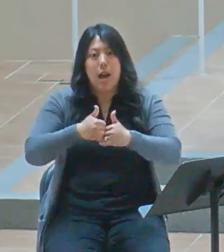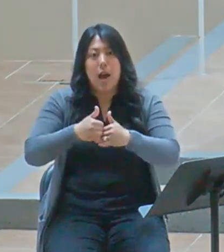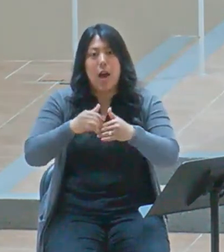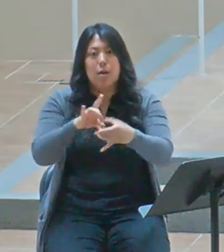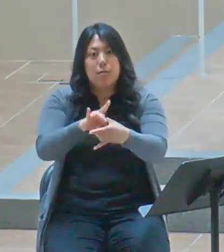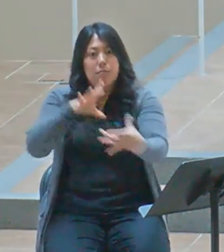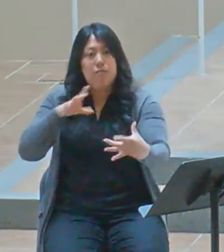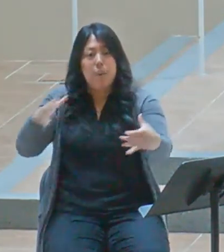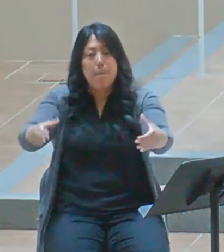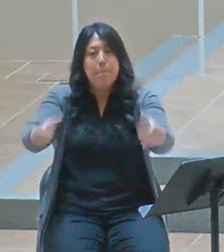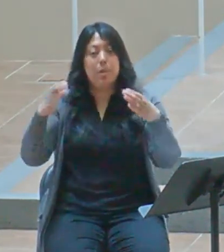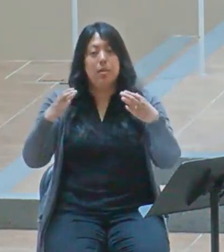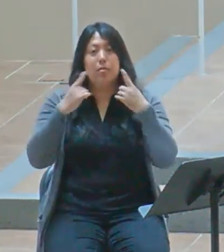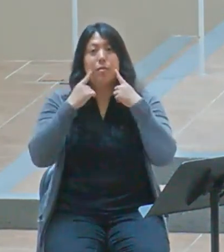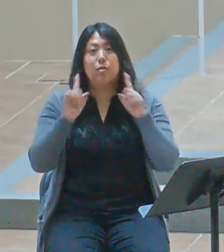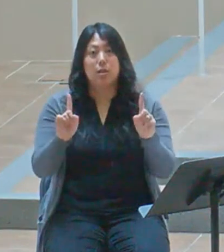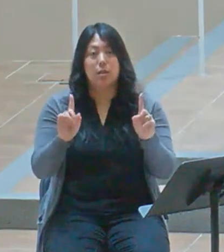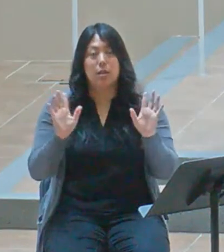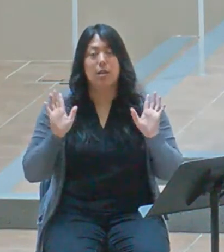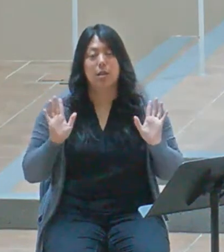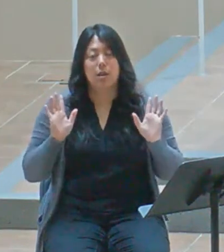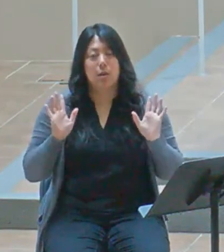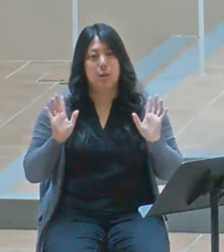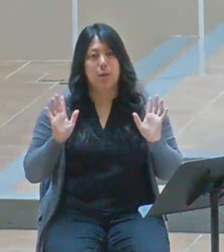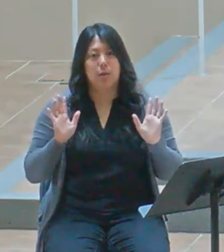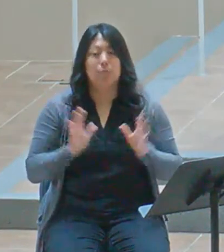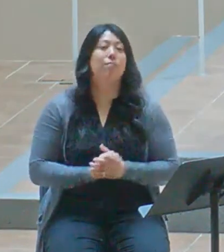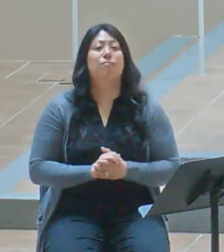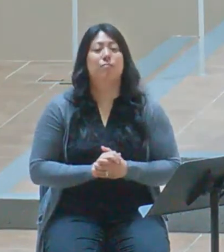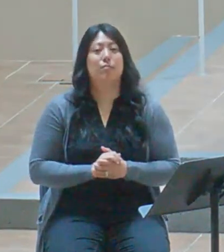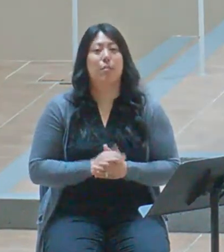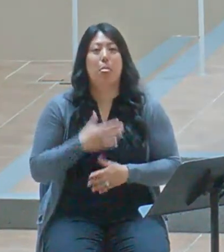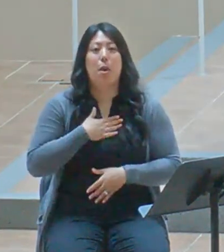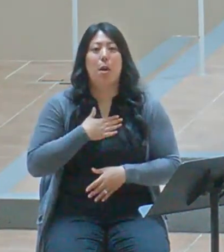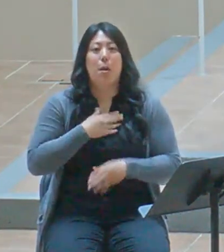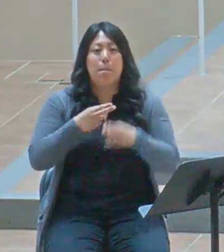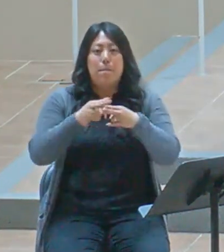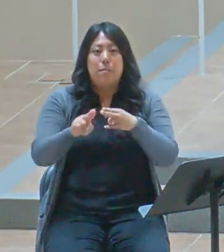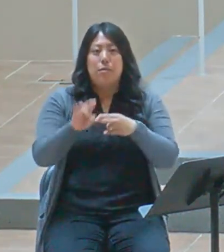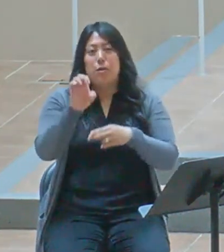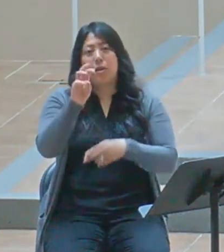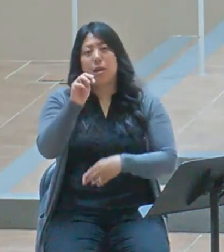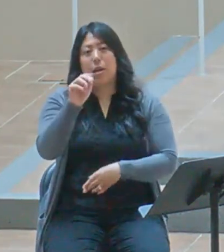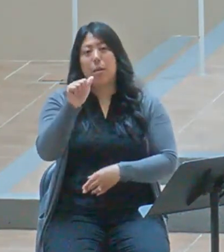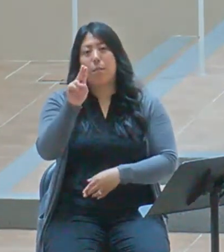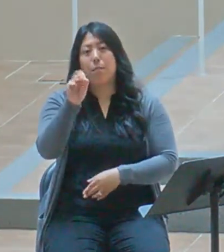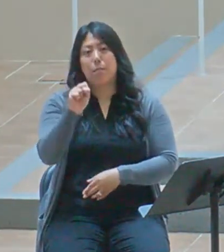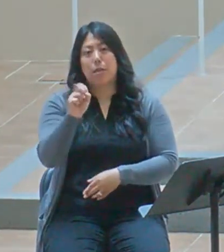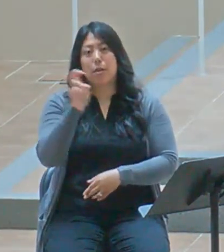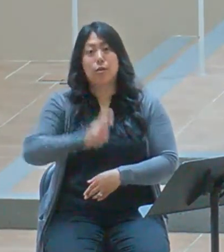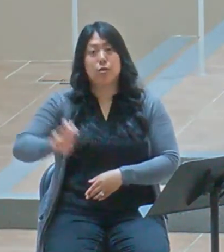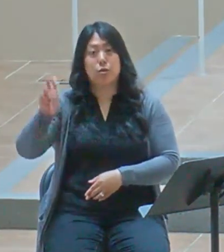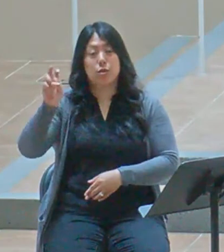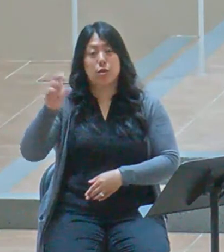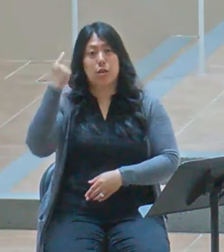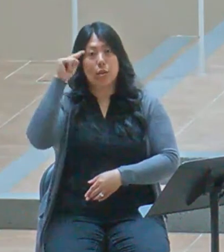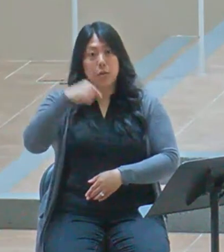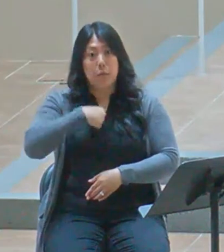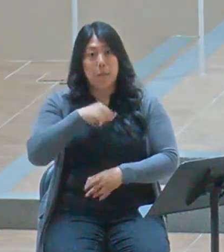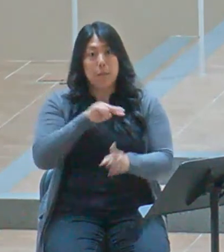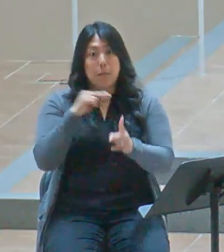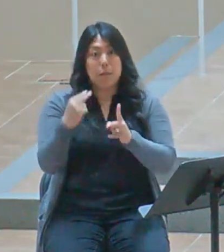And I was able to do it in a safe way. My mini Emmaus journey. To me,